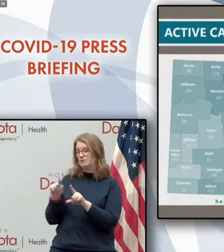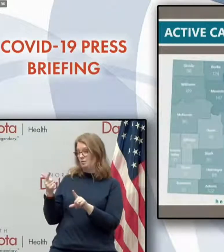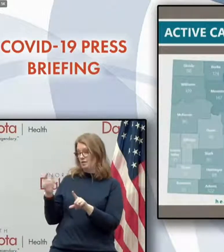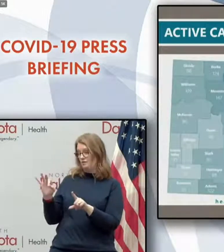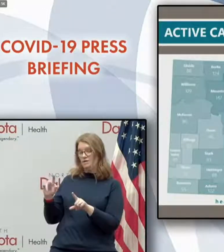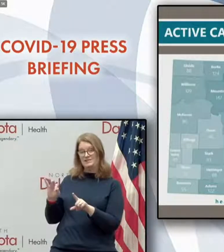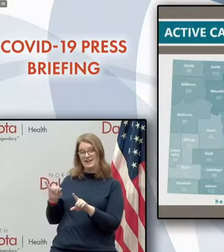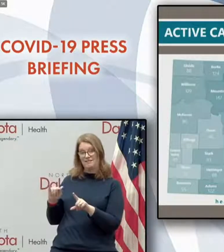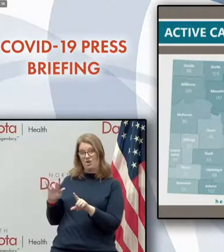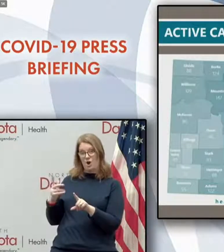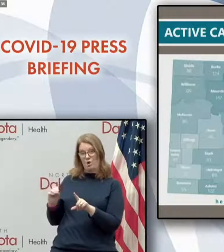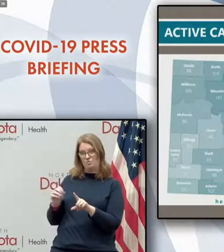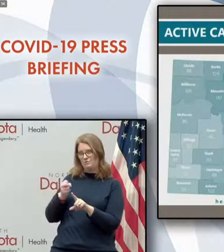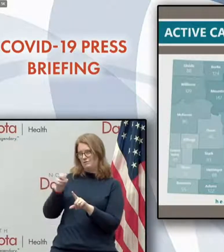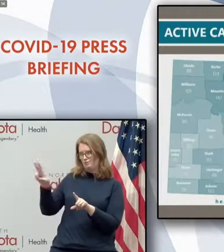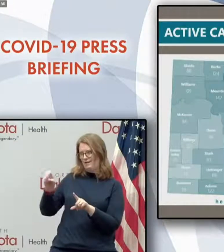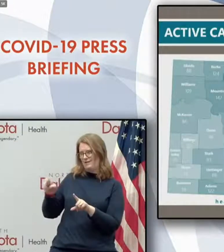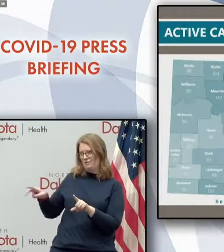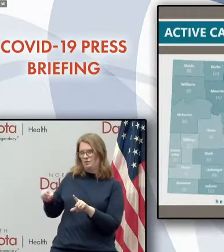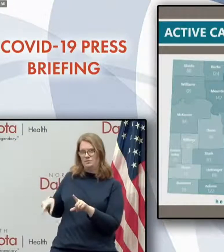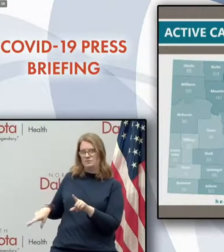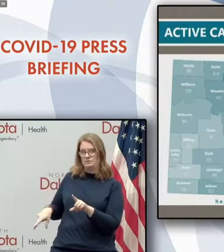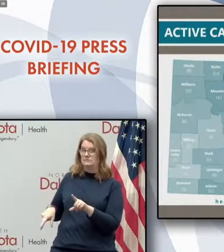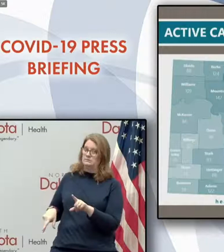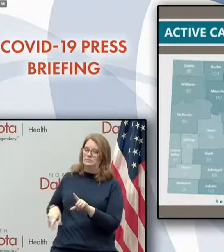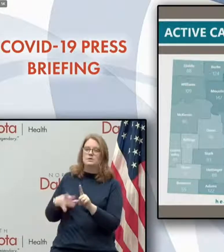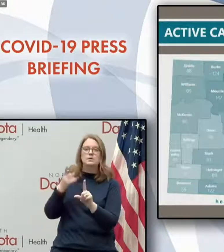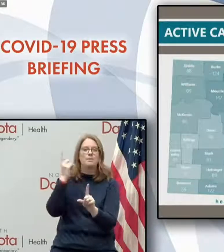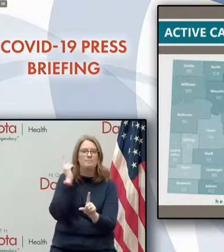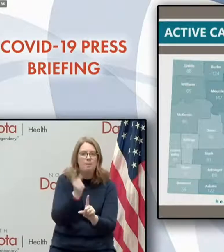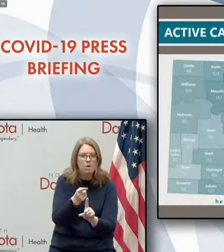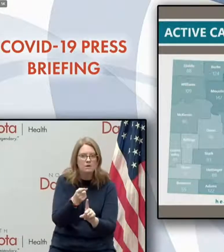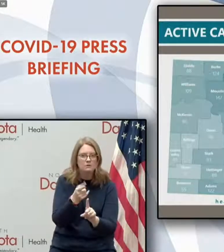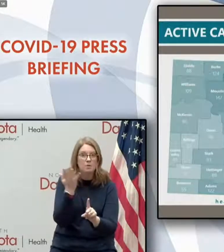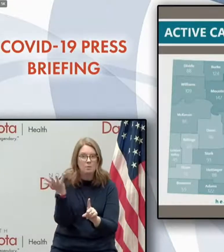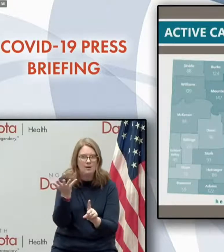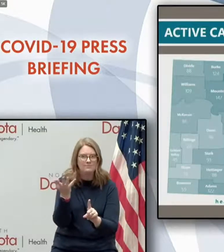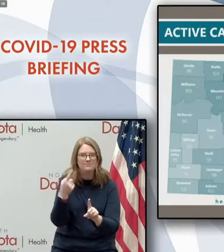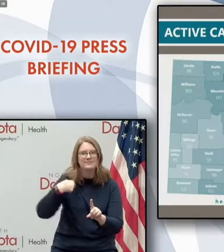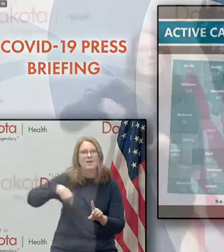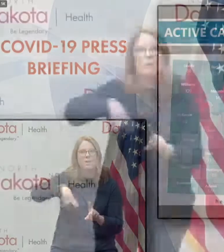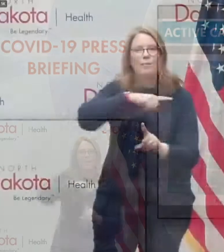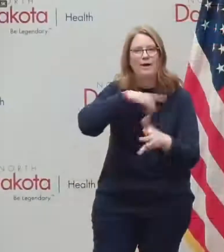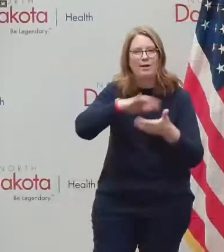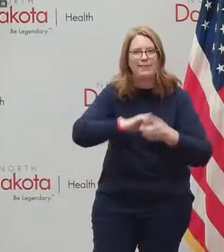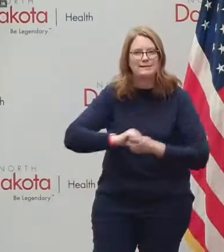hospitals with transfers. So again, point here is that we're all in this together.